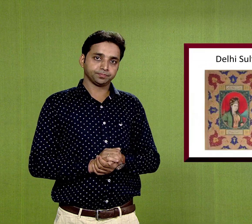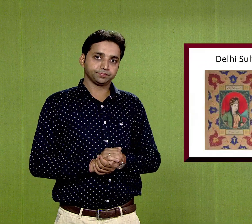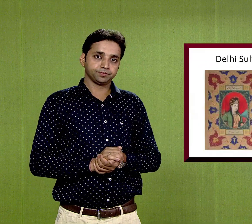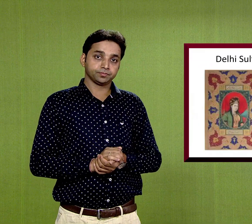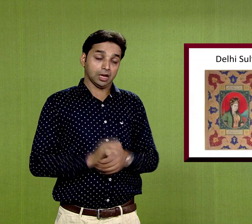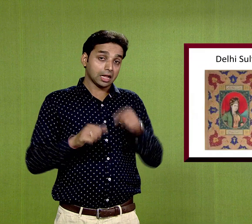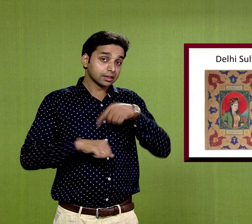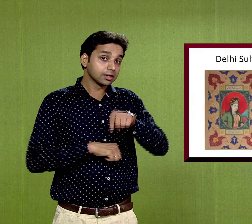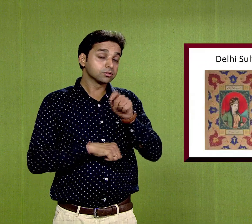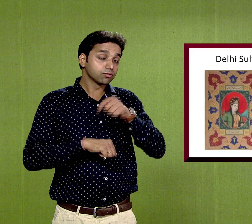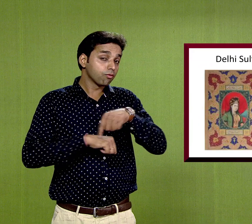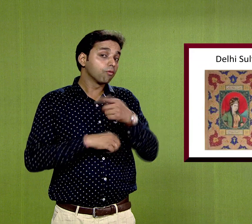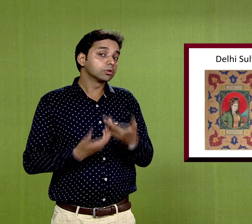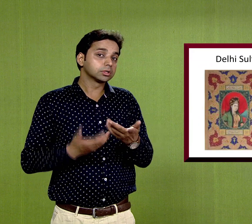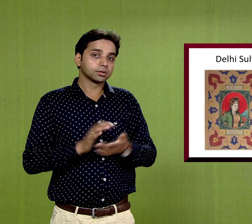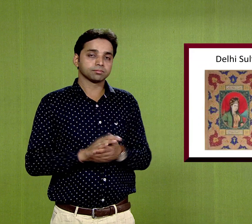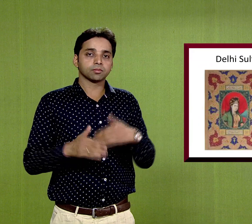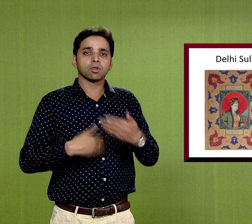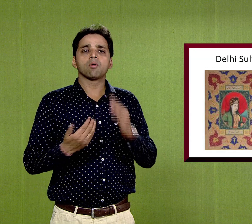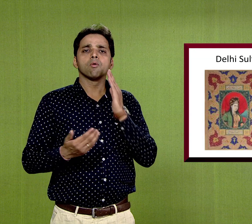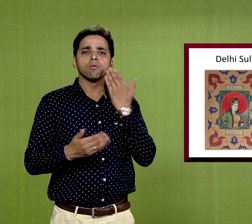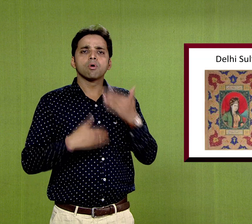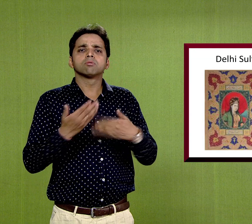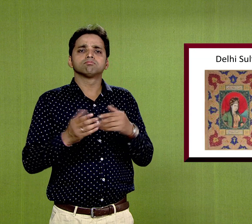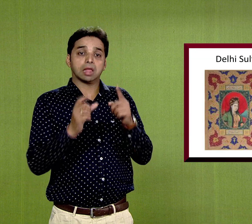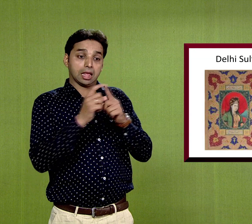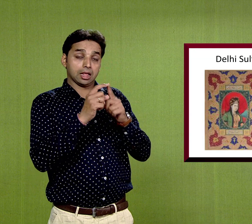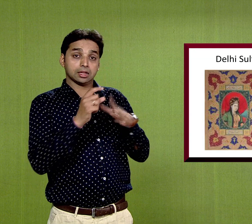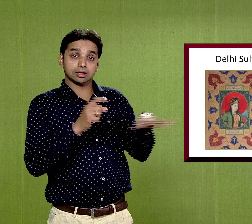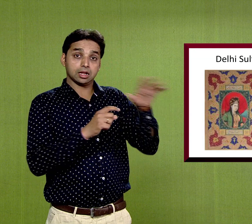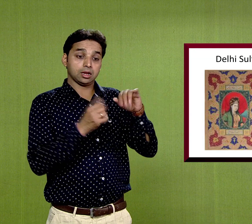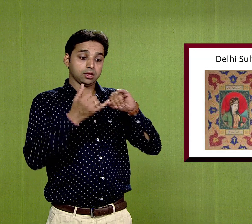This was the time when Delhi Sultanate